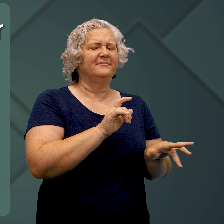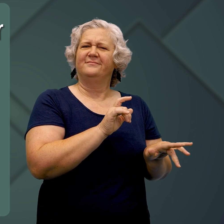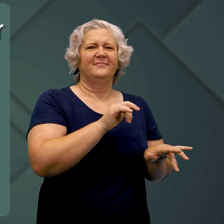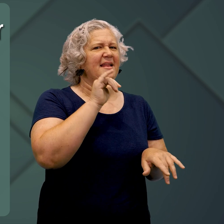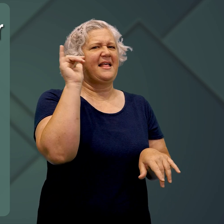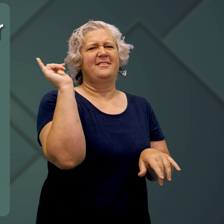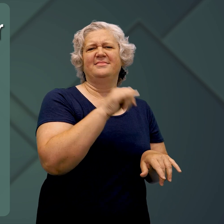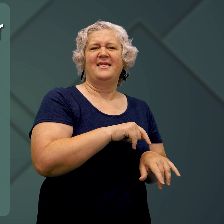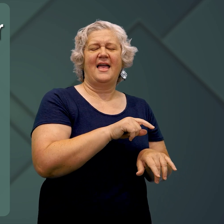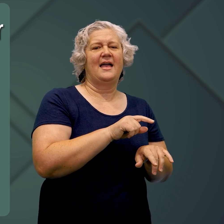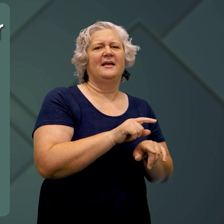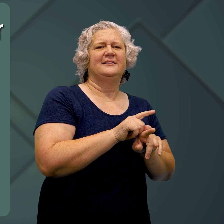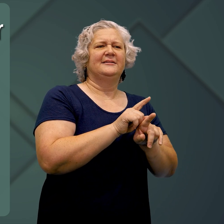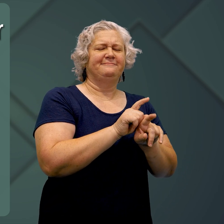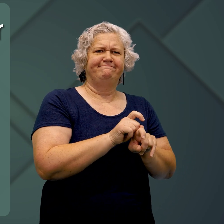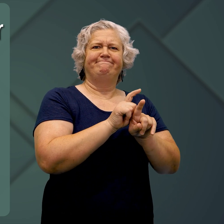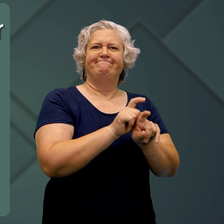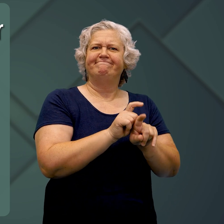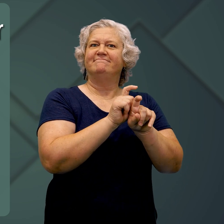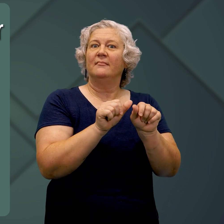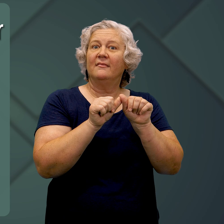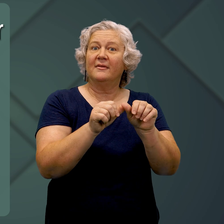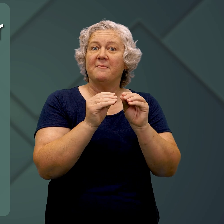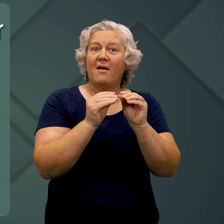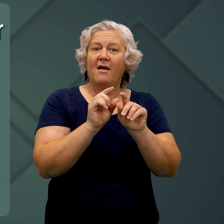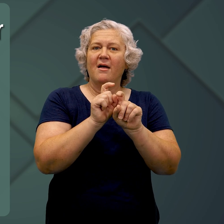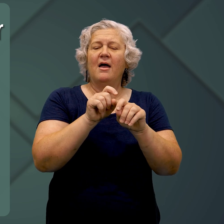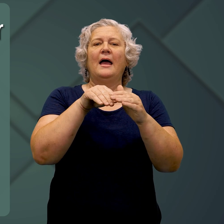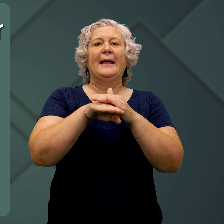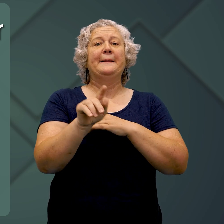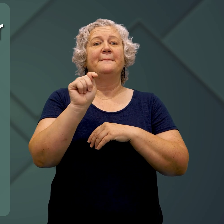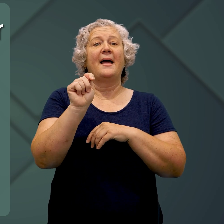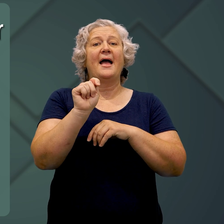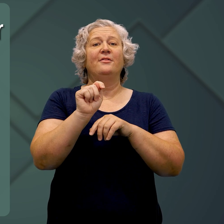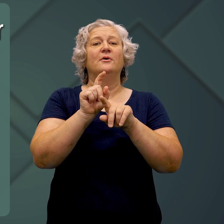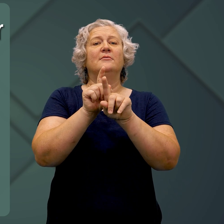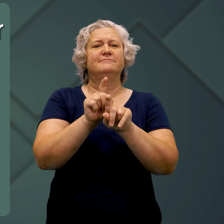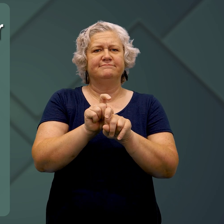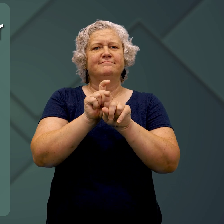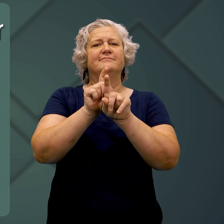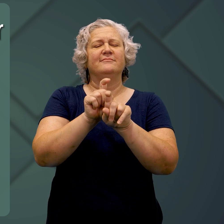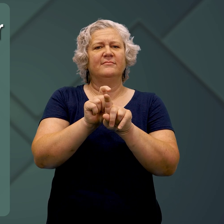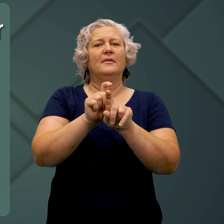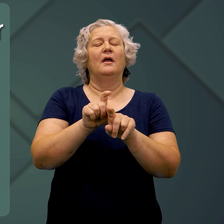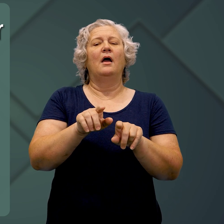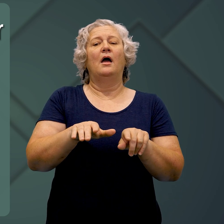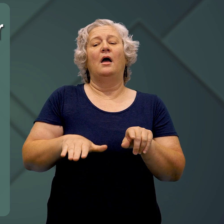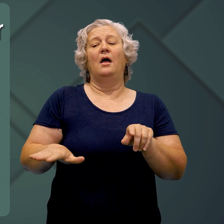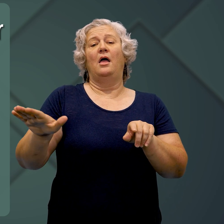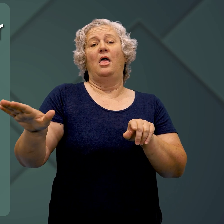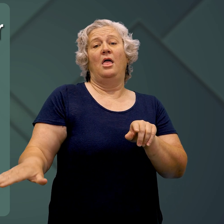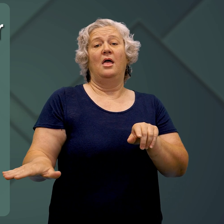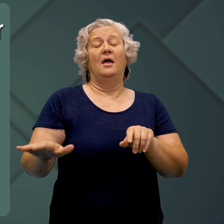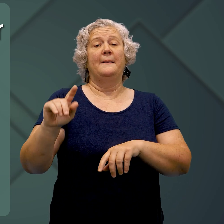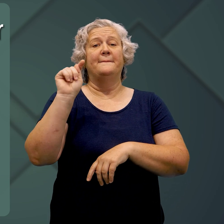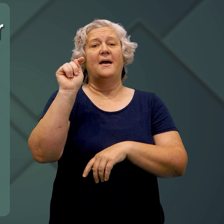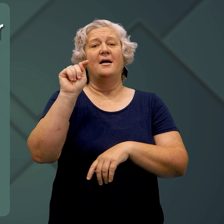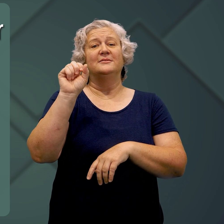that. So we just kept hopping along. We kept on going, making it into the bathroom. As soon as he